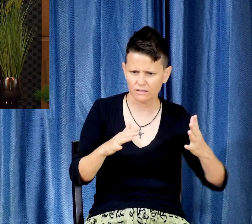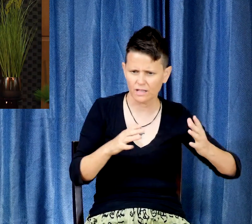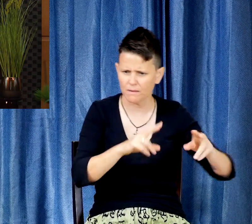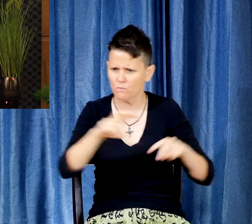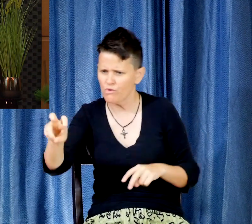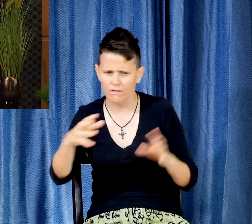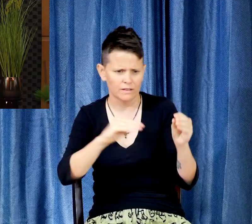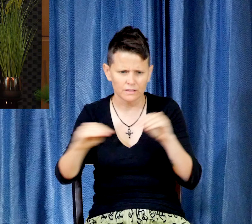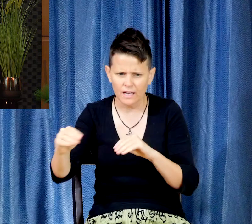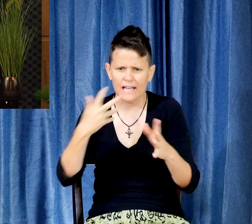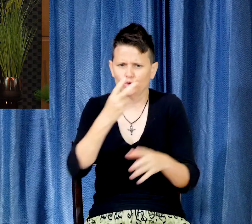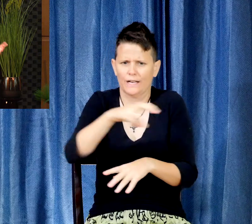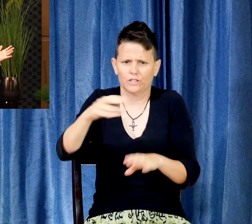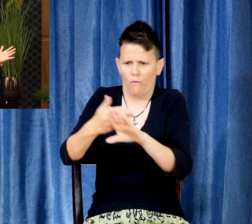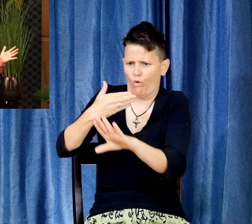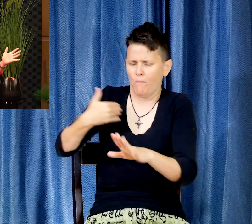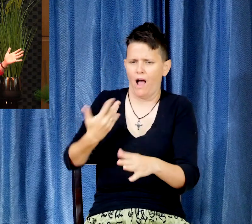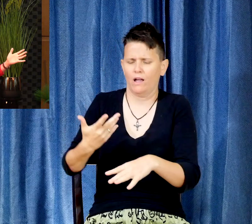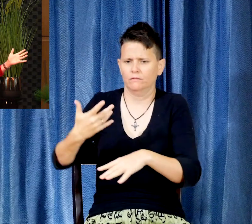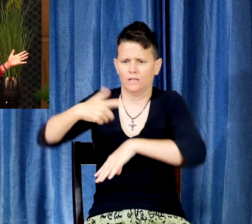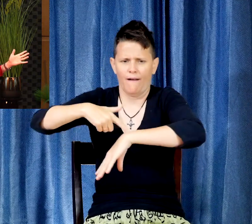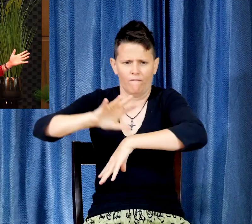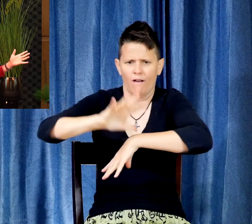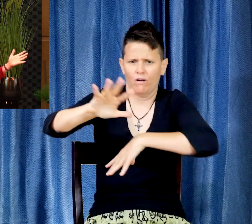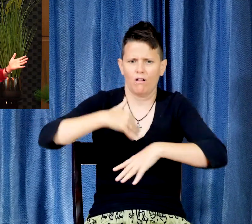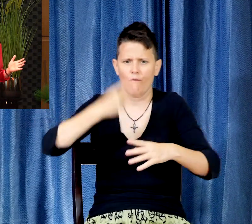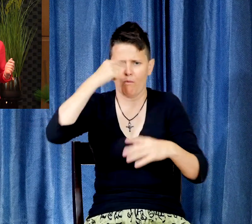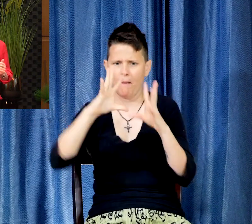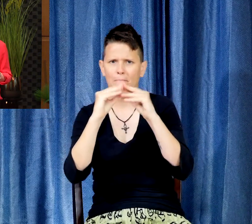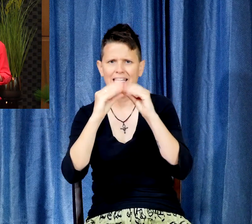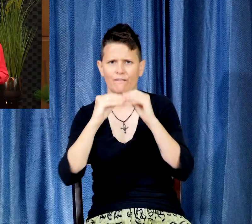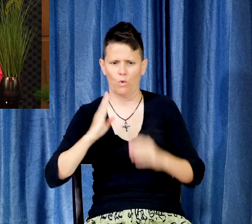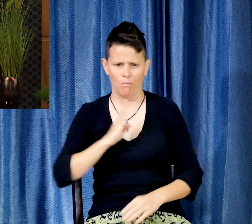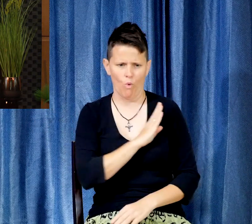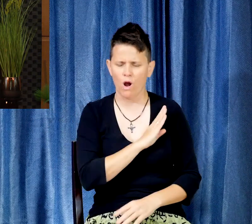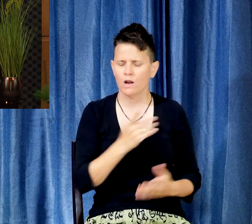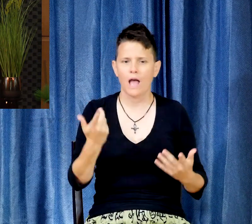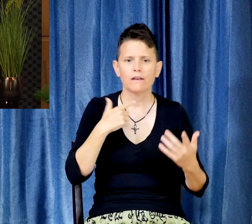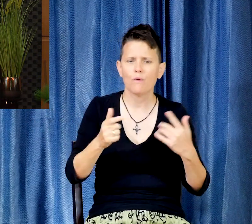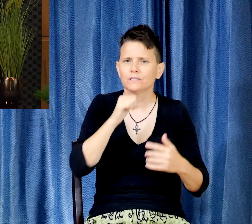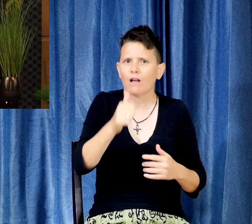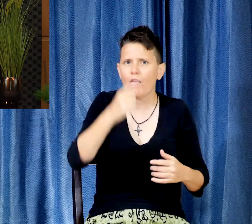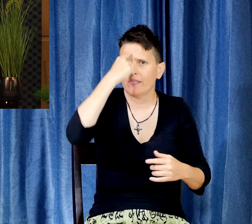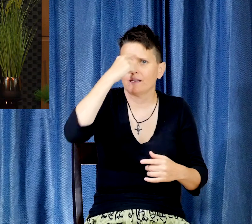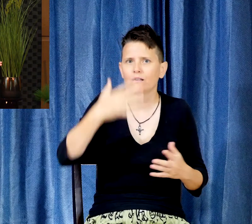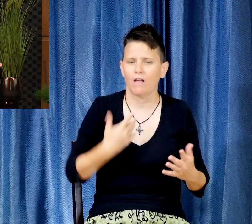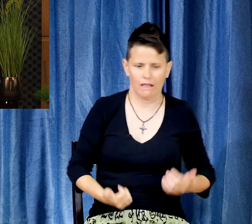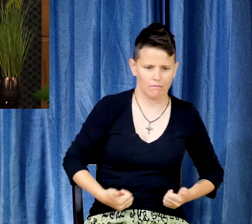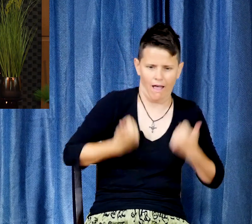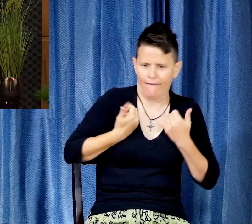o'clock Board of Trustees meeting. I wasn't really thinking about existential questions of life and death. But 4-year-olds, I've learned,